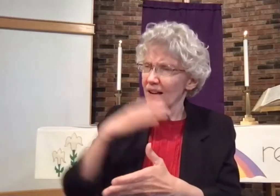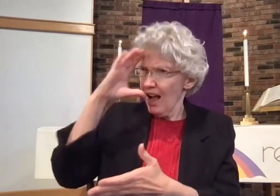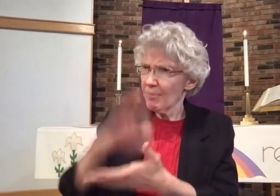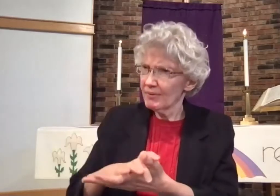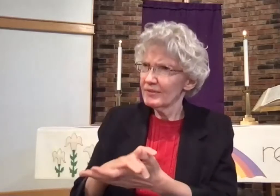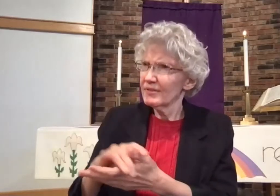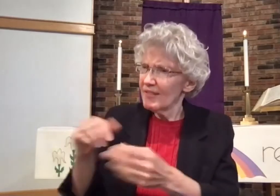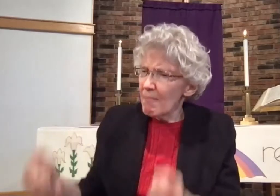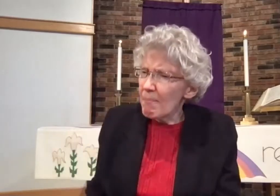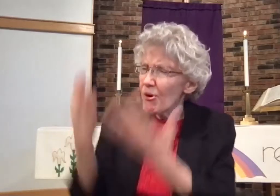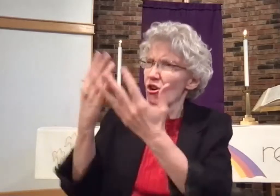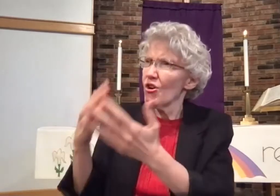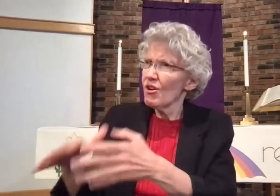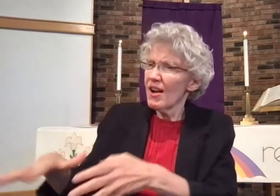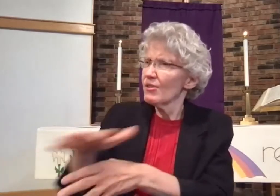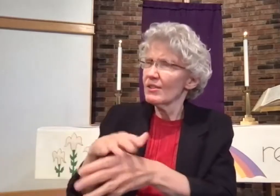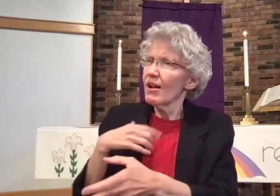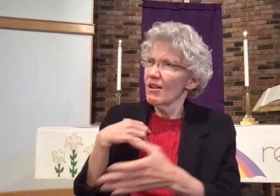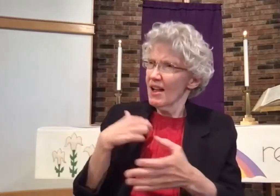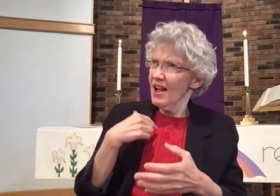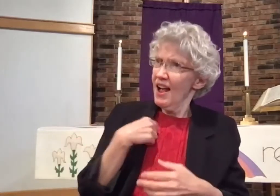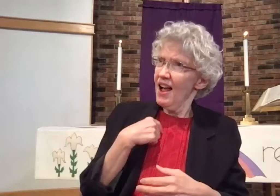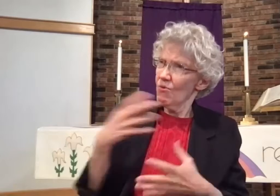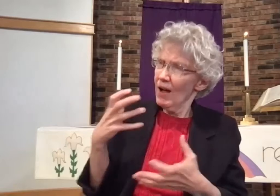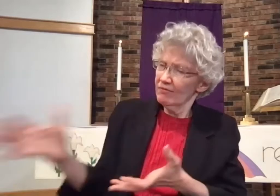First, I want to be taken to the place where my husband's body was,